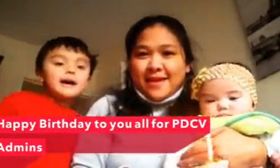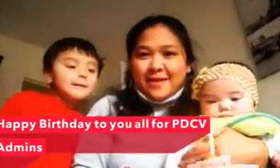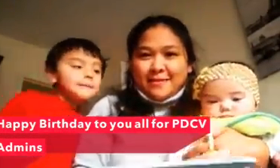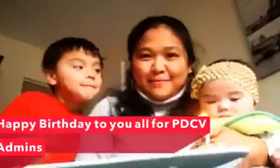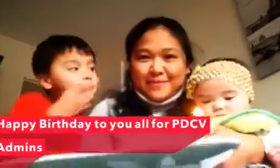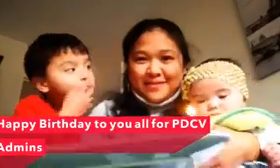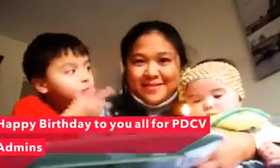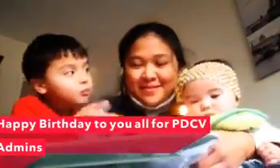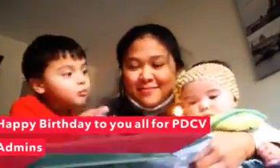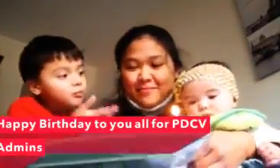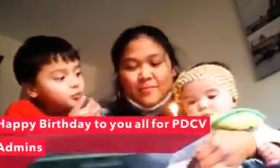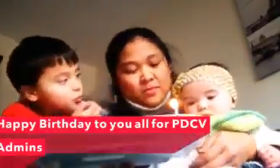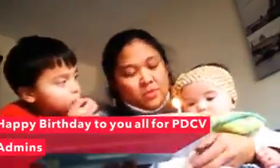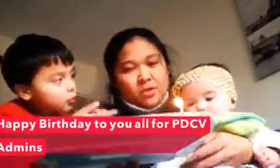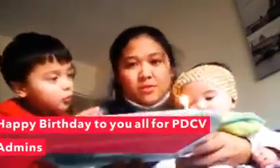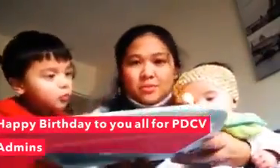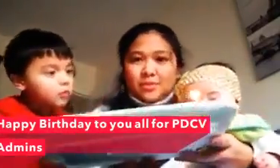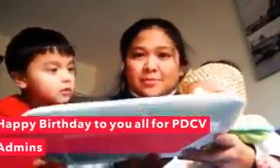I don't want someone